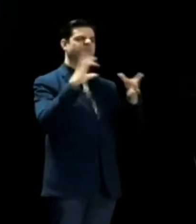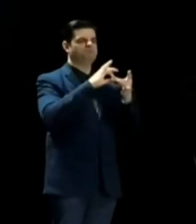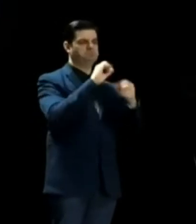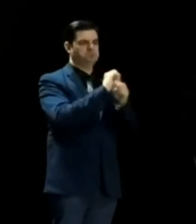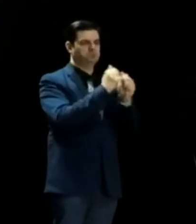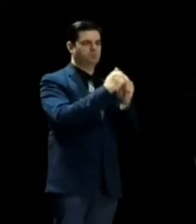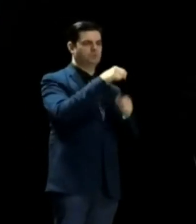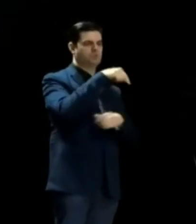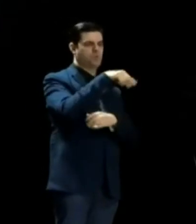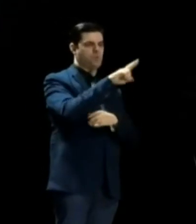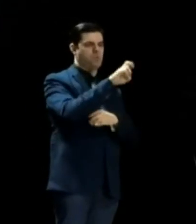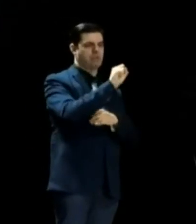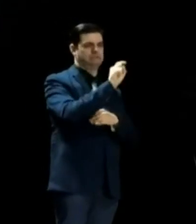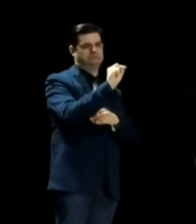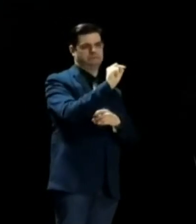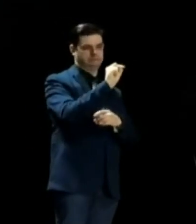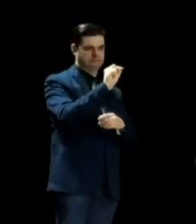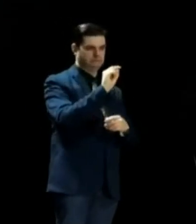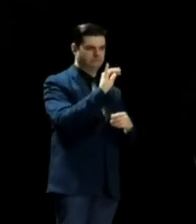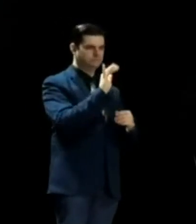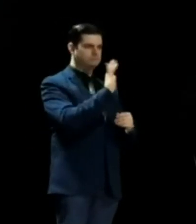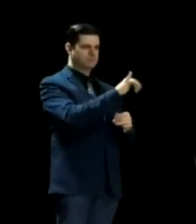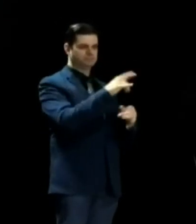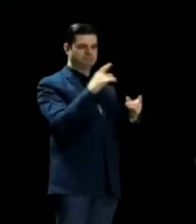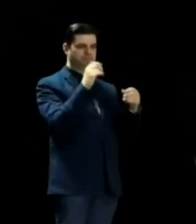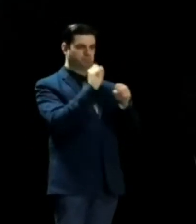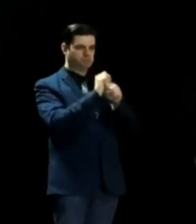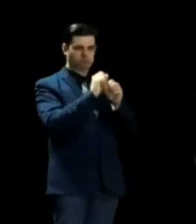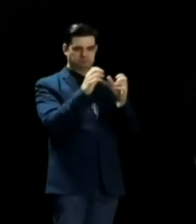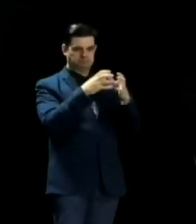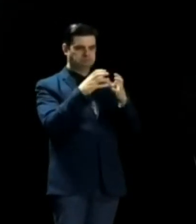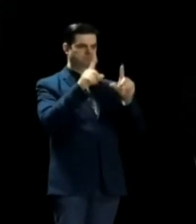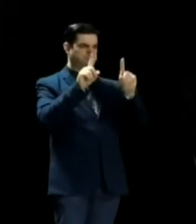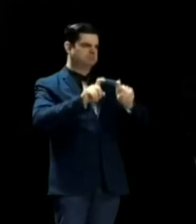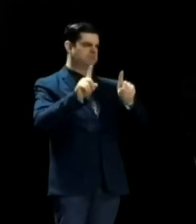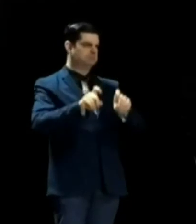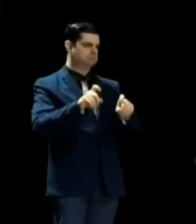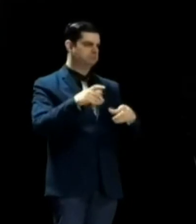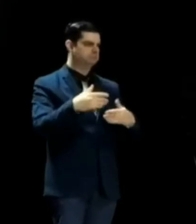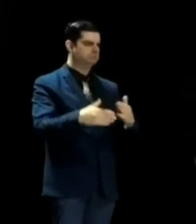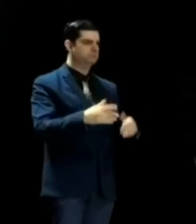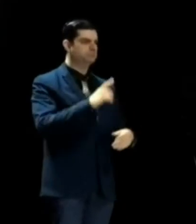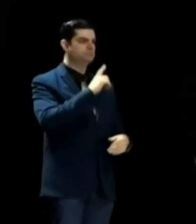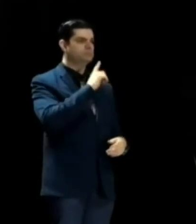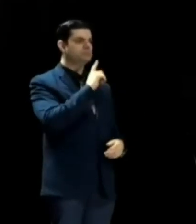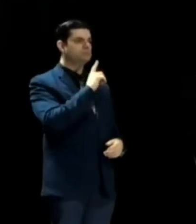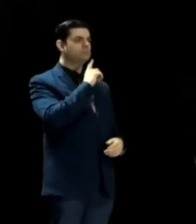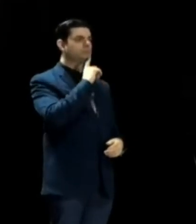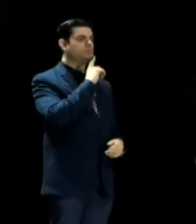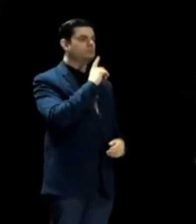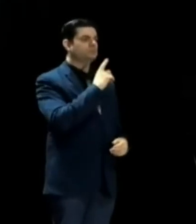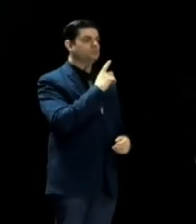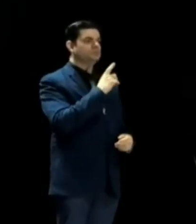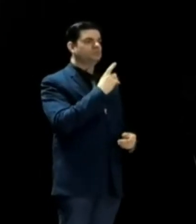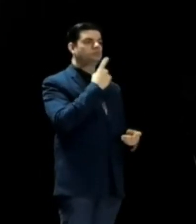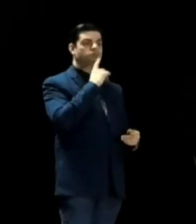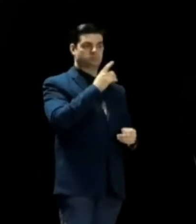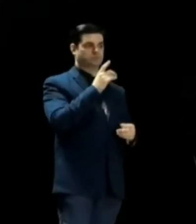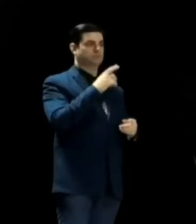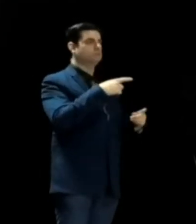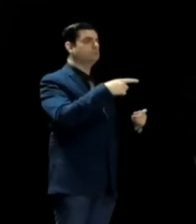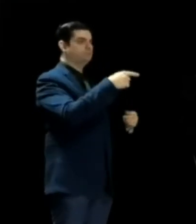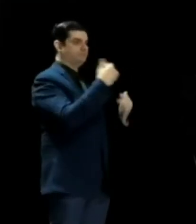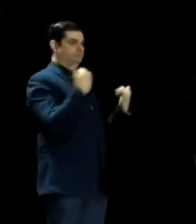our nursing home professionals testing right now. Why is that important? It's important because we've had